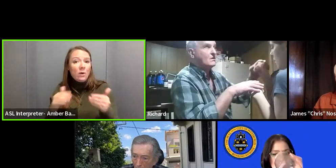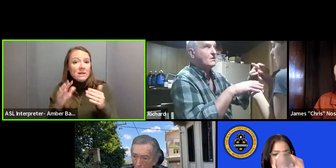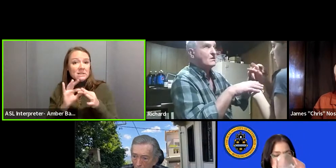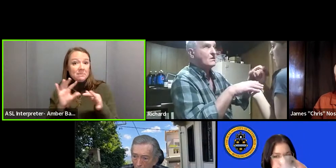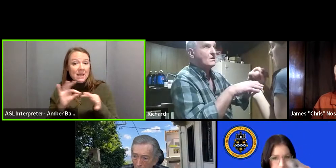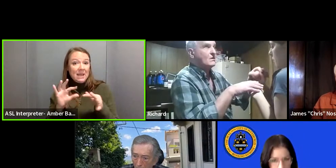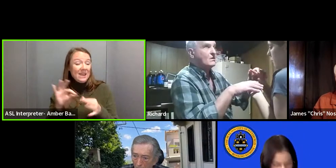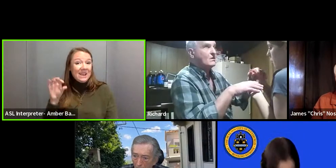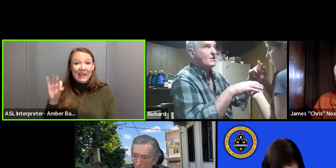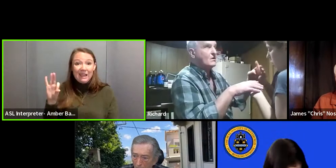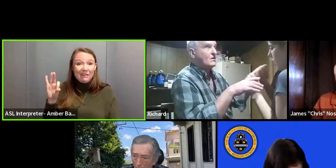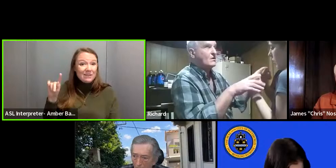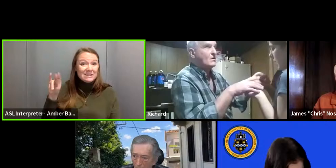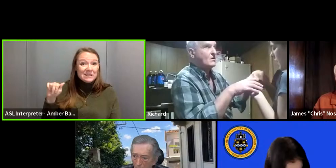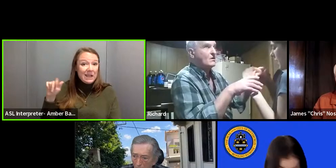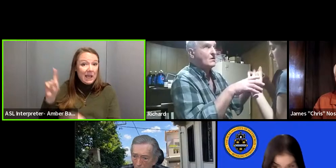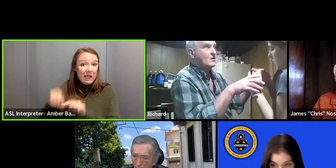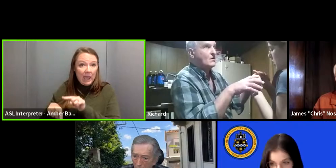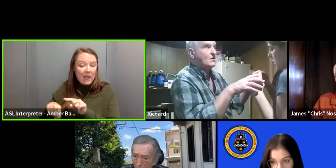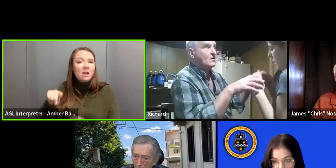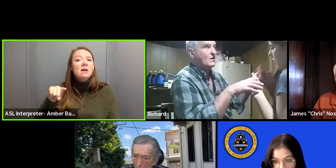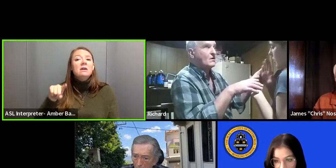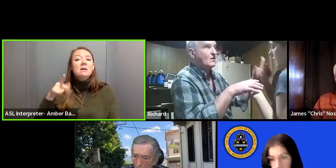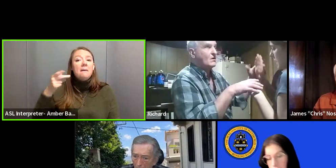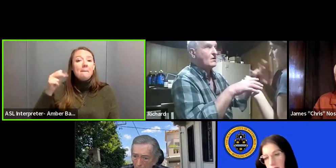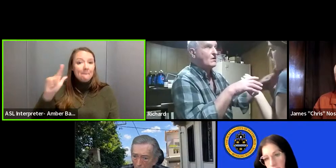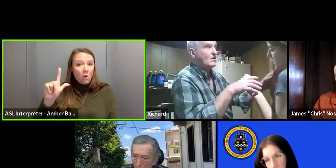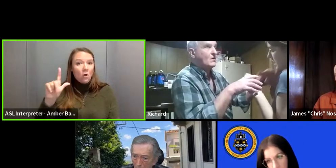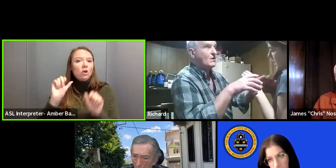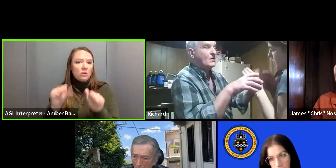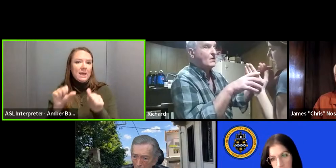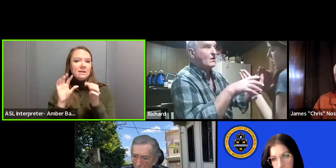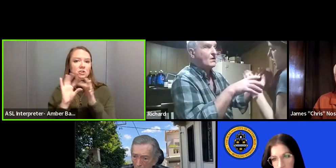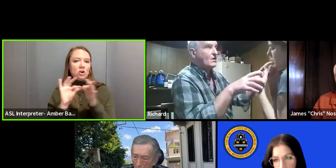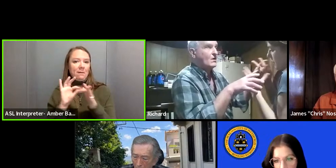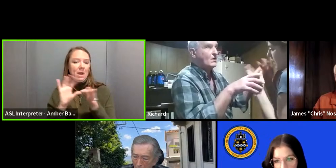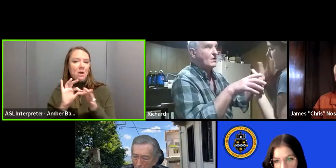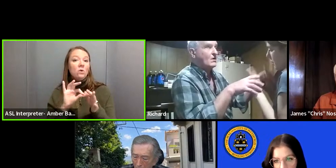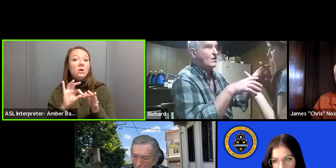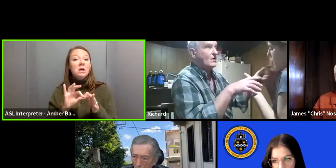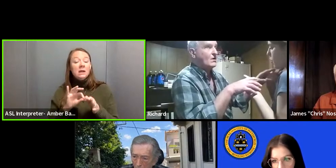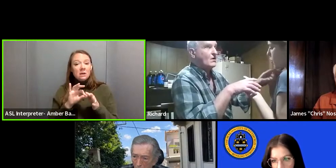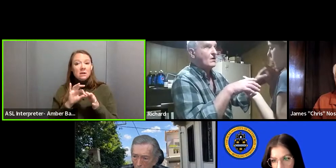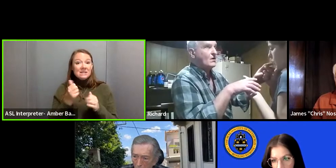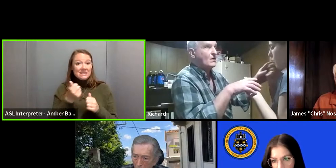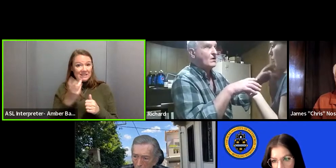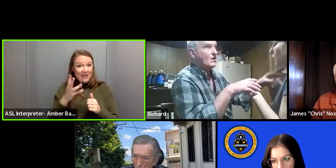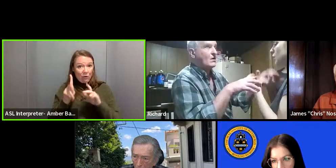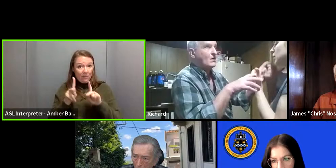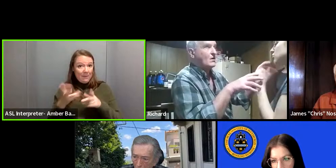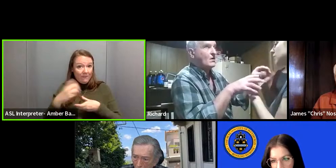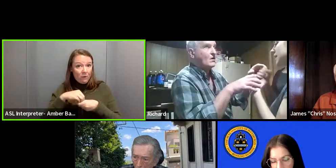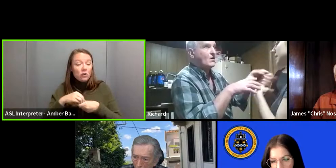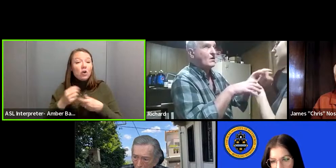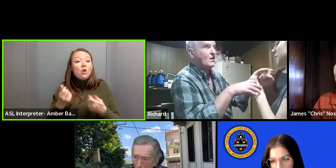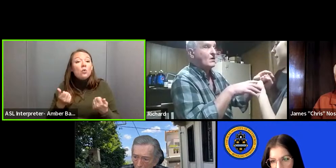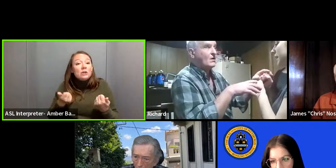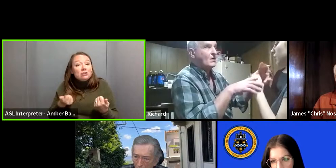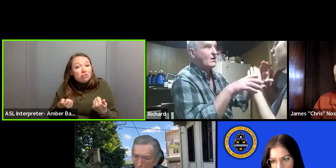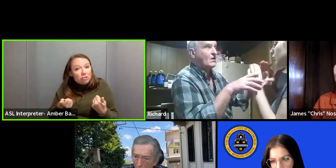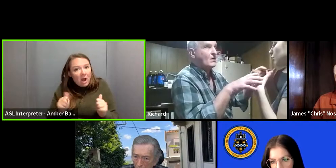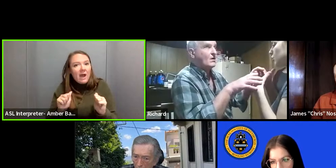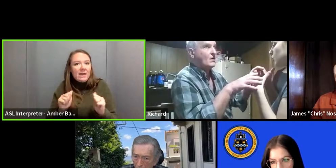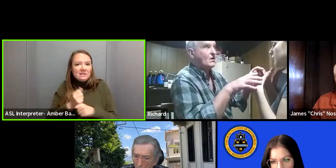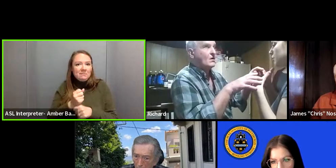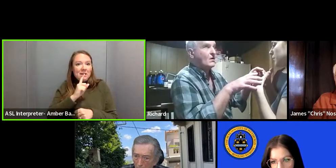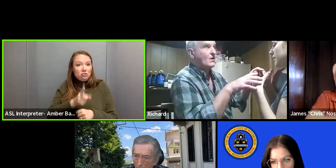his participation, because there were a number of other folks that we tried to make the group as cross disability as possible, which